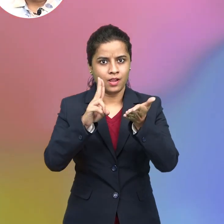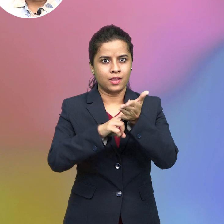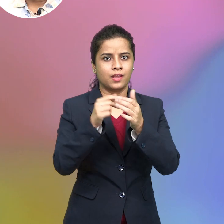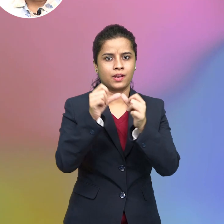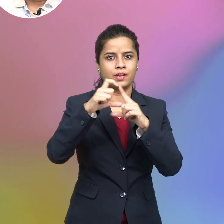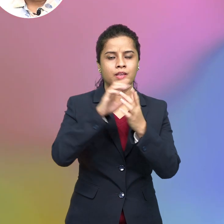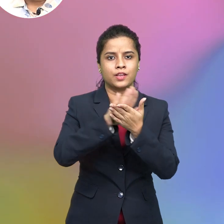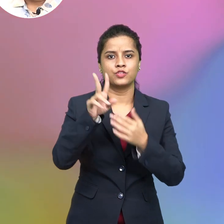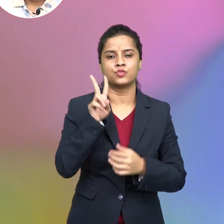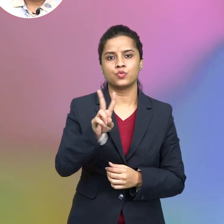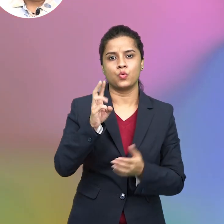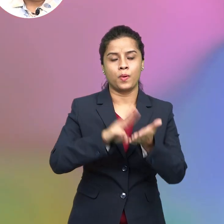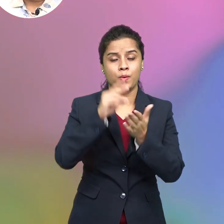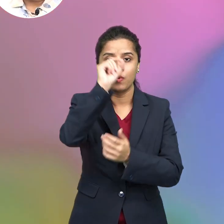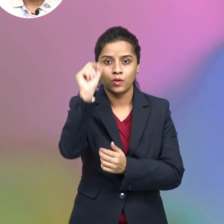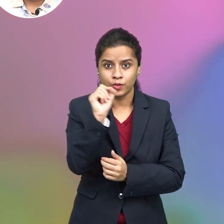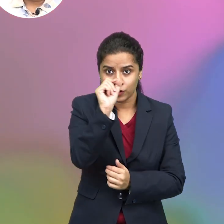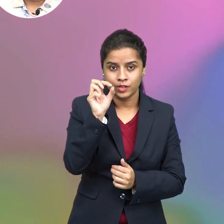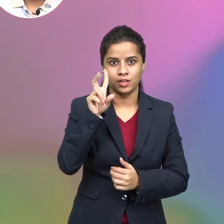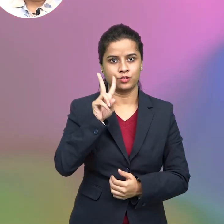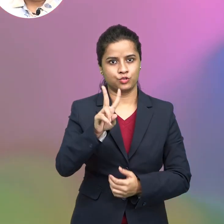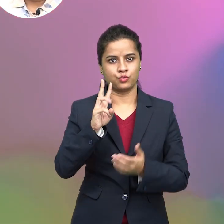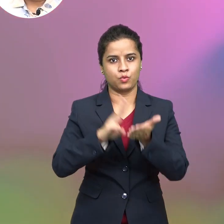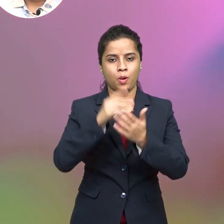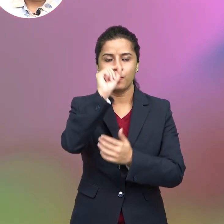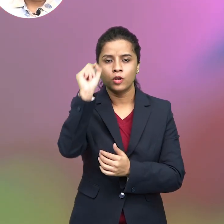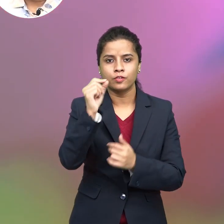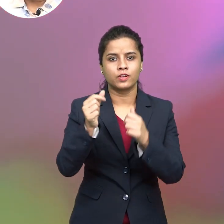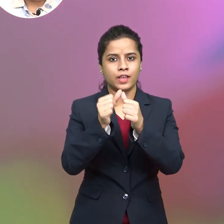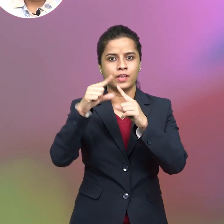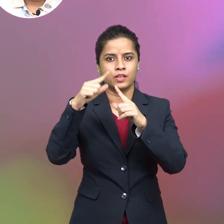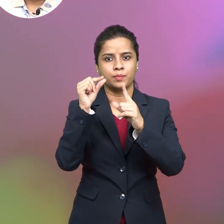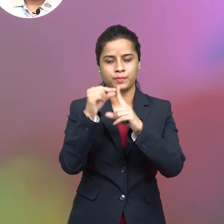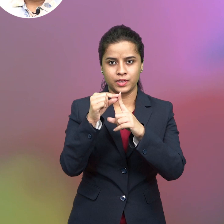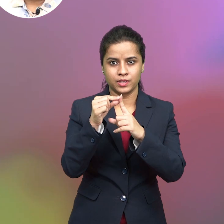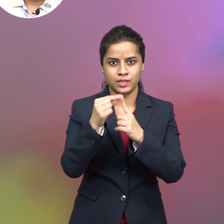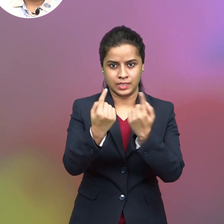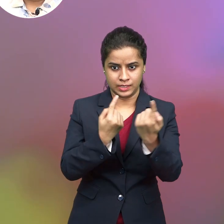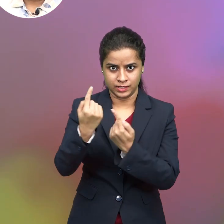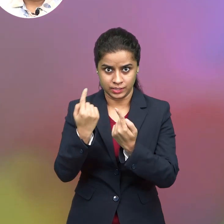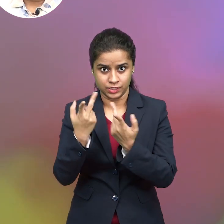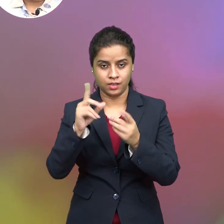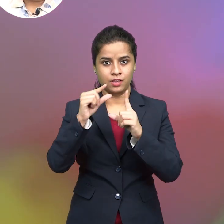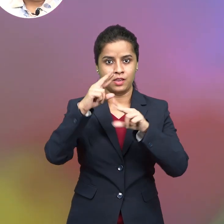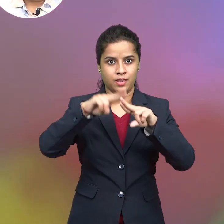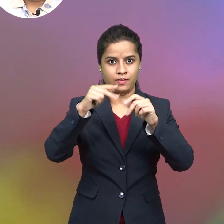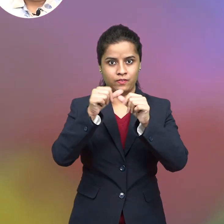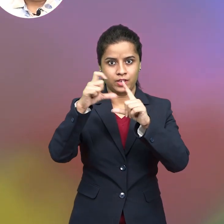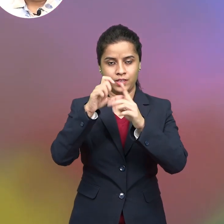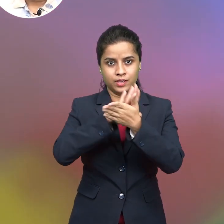NADH2 molecules and 2 molecules of ATP from each FADH2